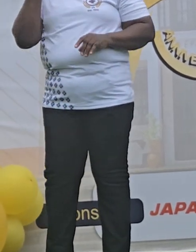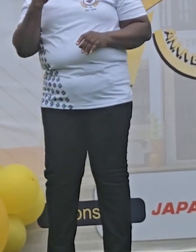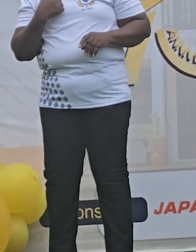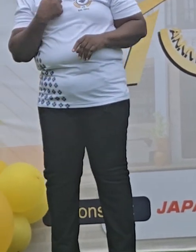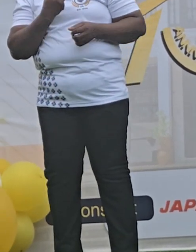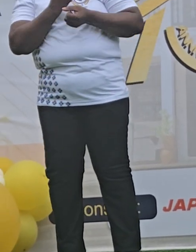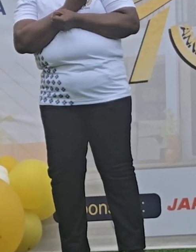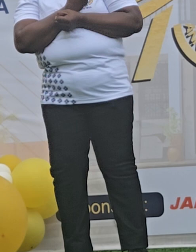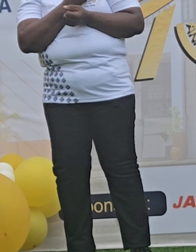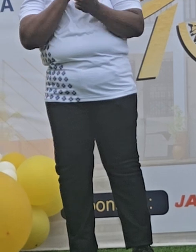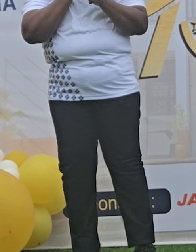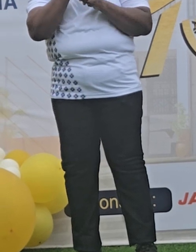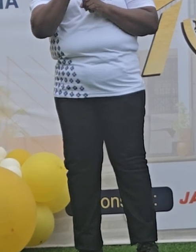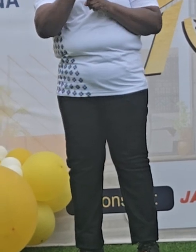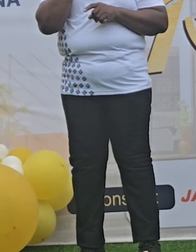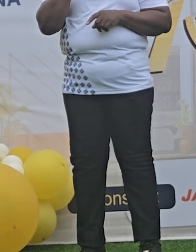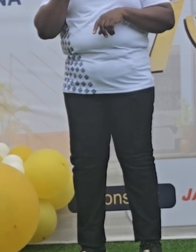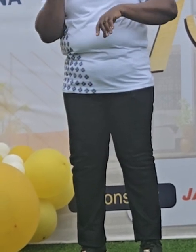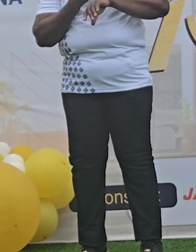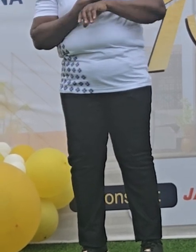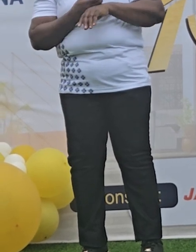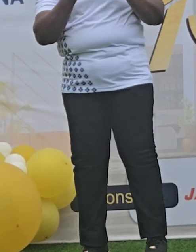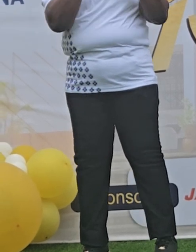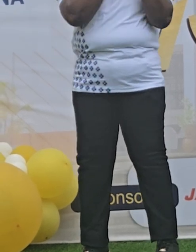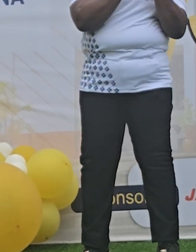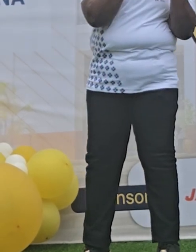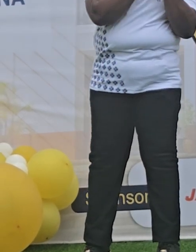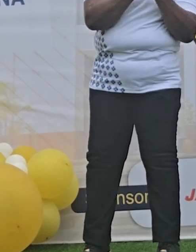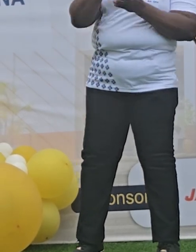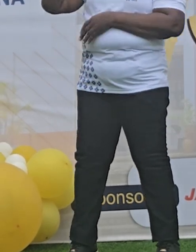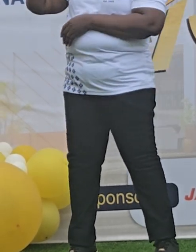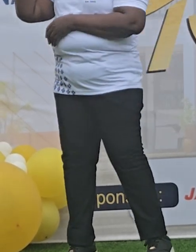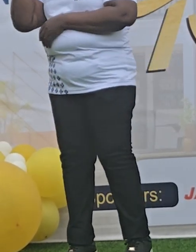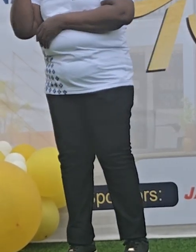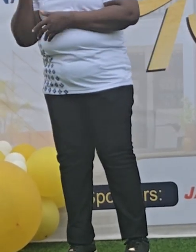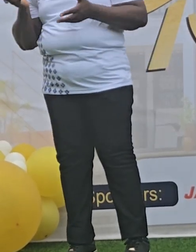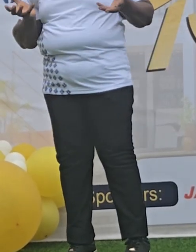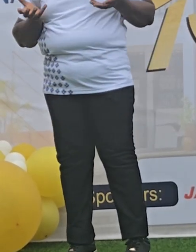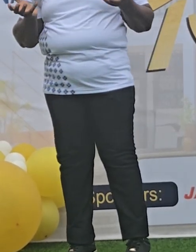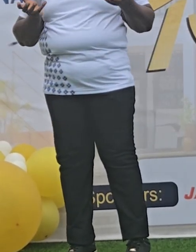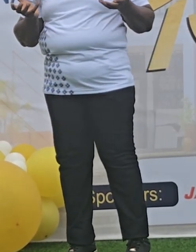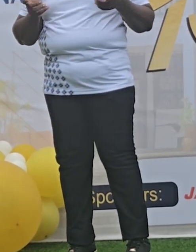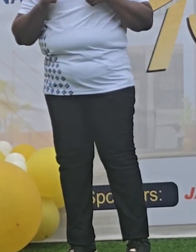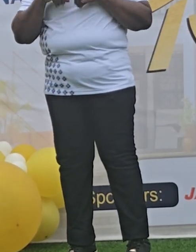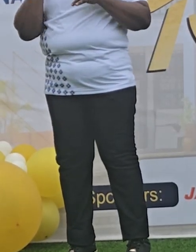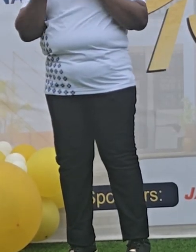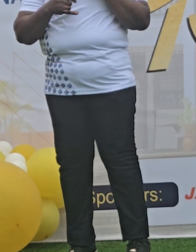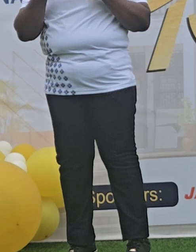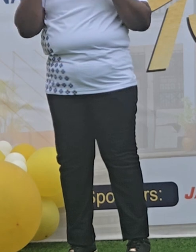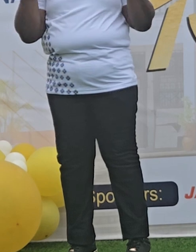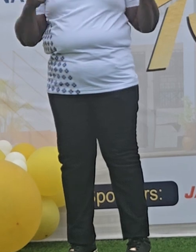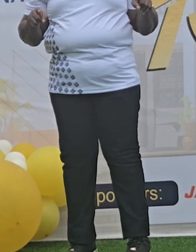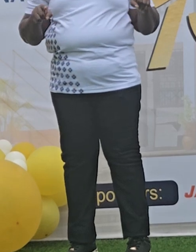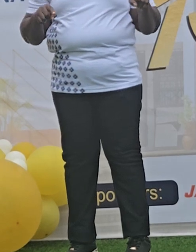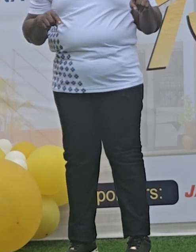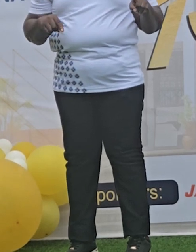beloved professions, academia and politics. But eventually,